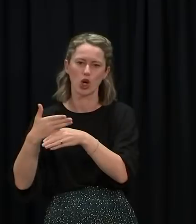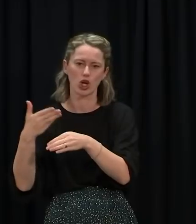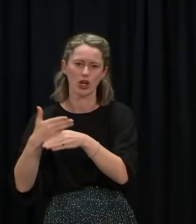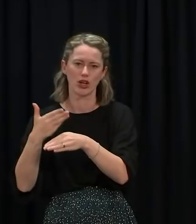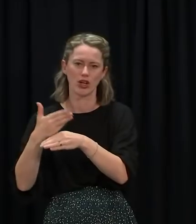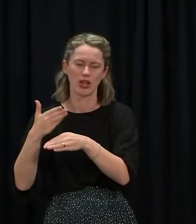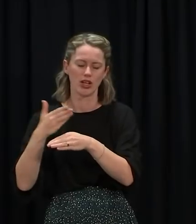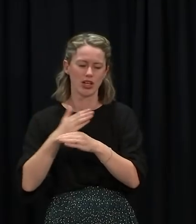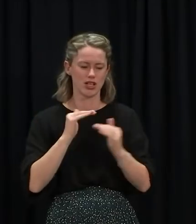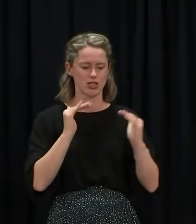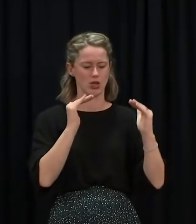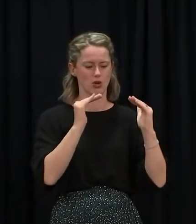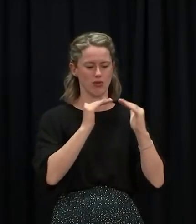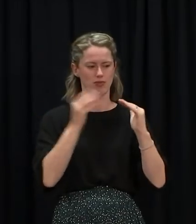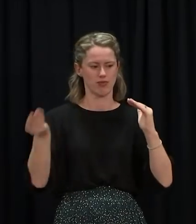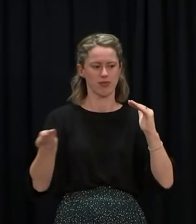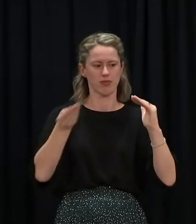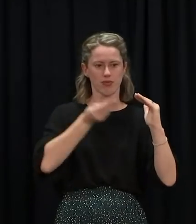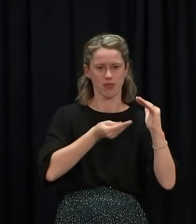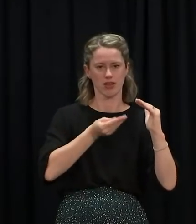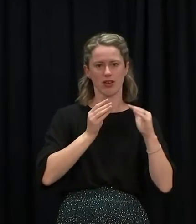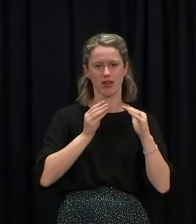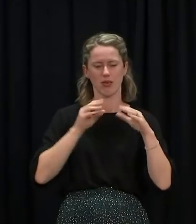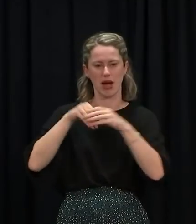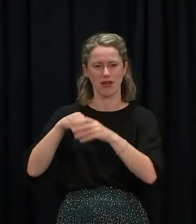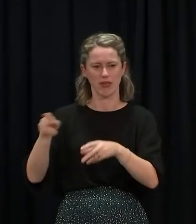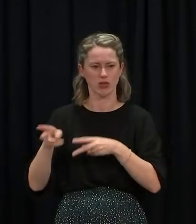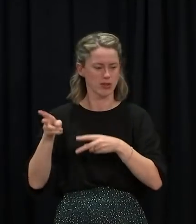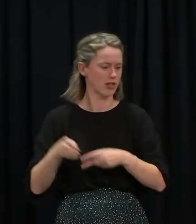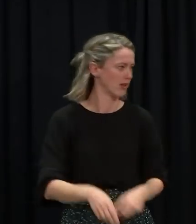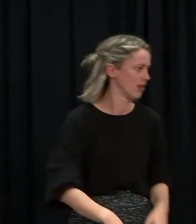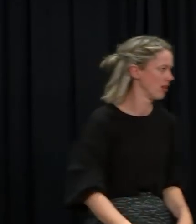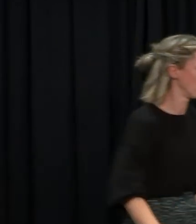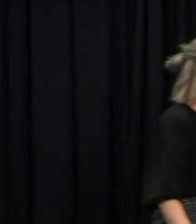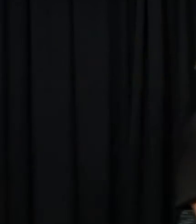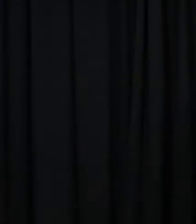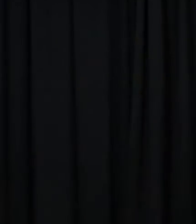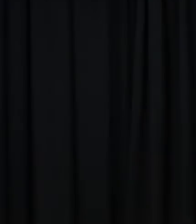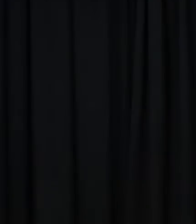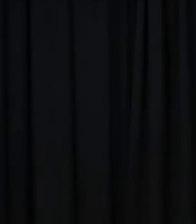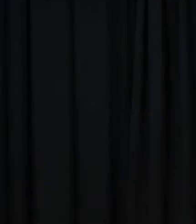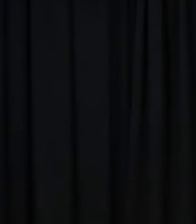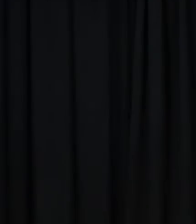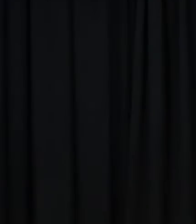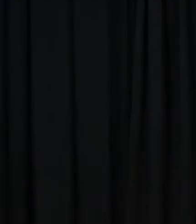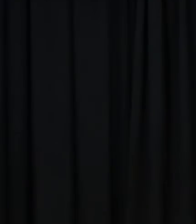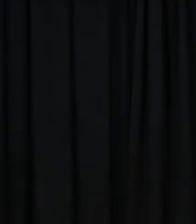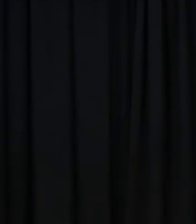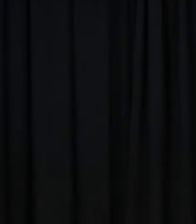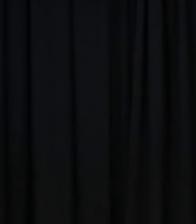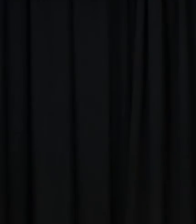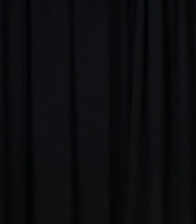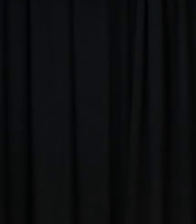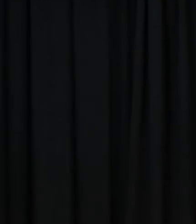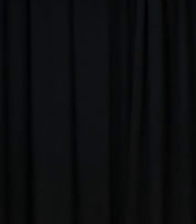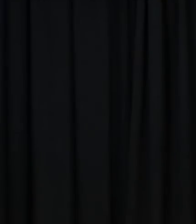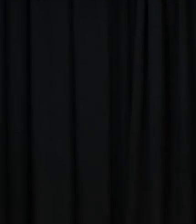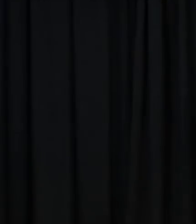non-related close contacts, but part of a hostel. We'll come over the far side over here. If the vaccination targets are achieved, does that then